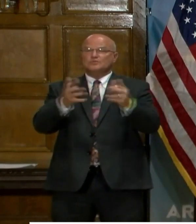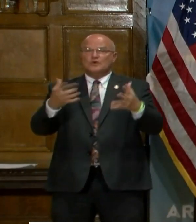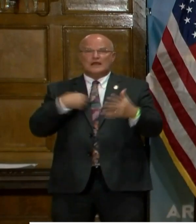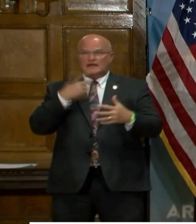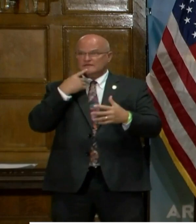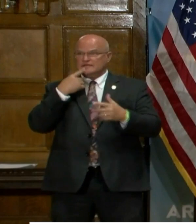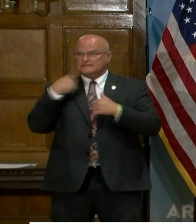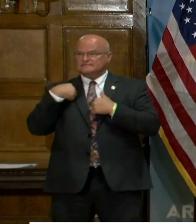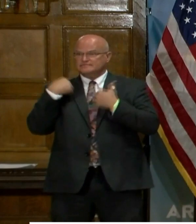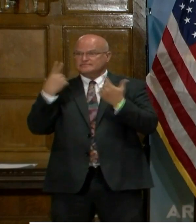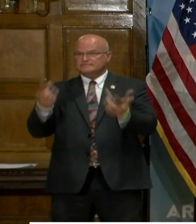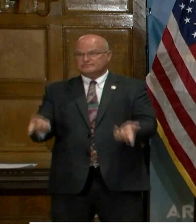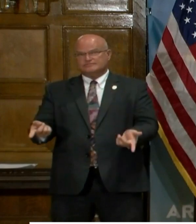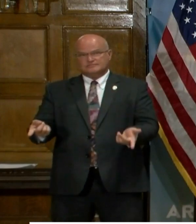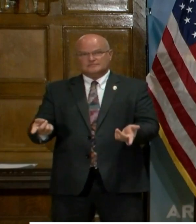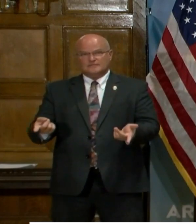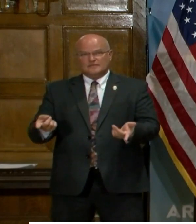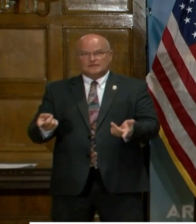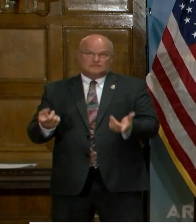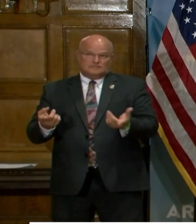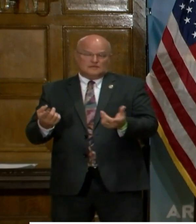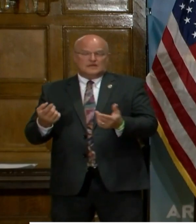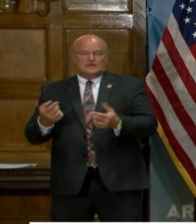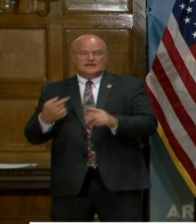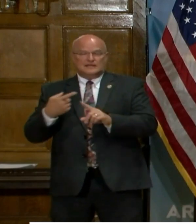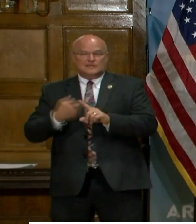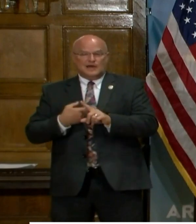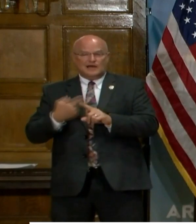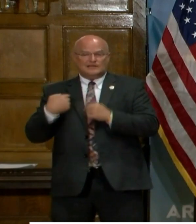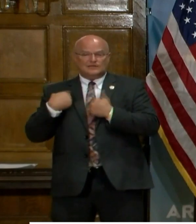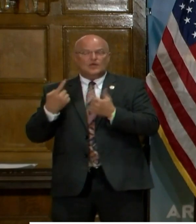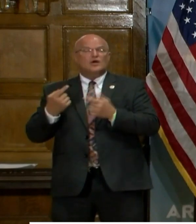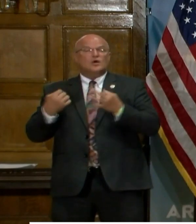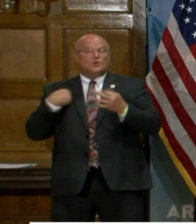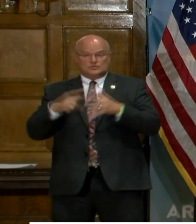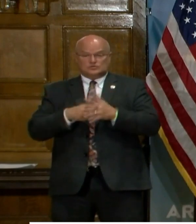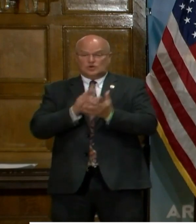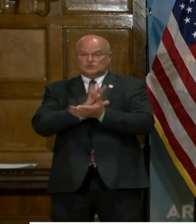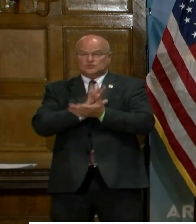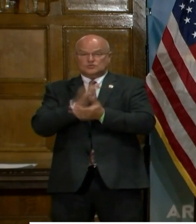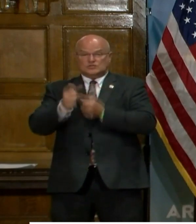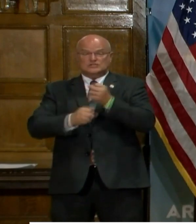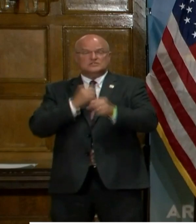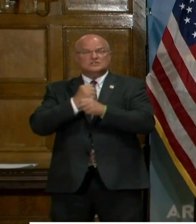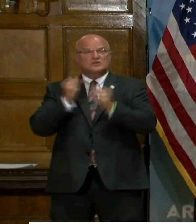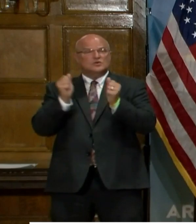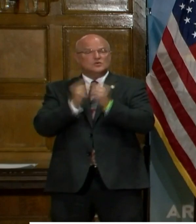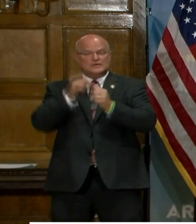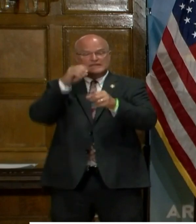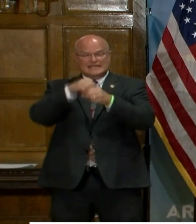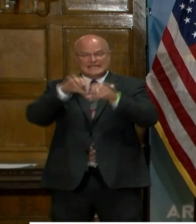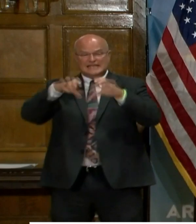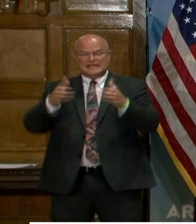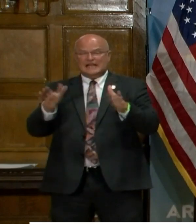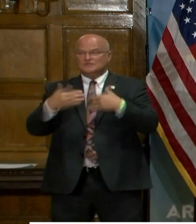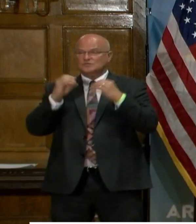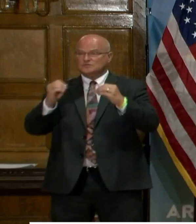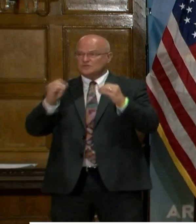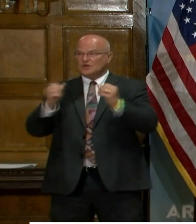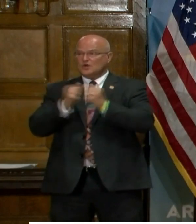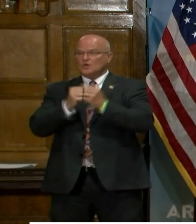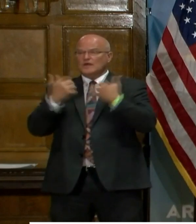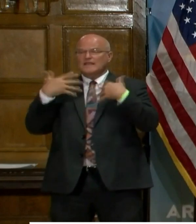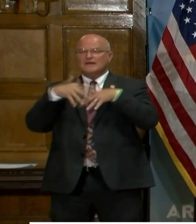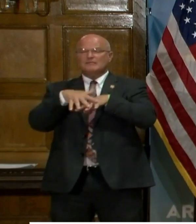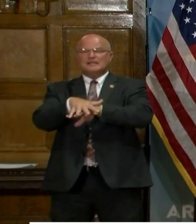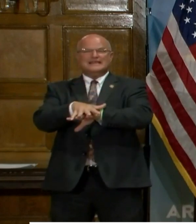I've been saying a month ago, and if not longer, is that we're going to start school this year with in-classroom instruction with a